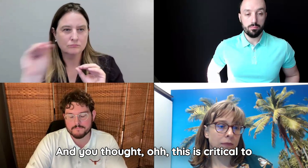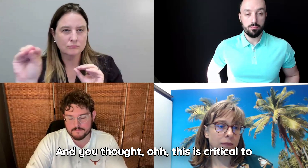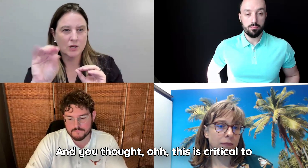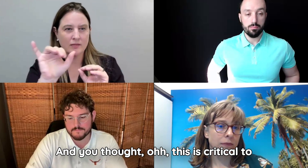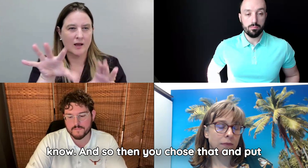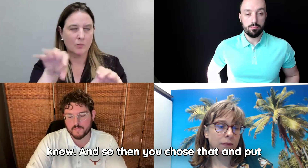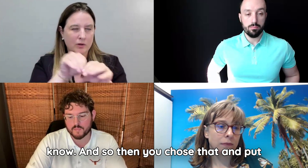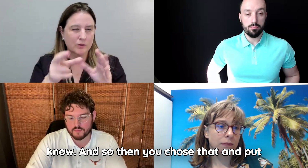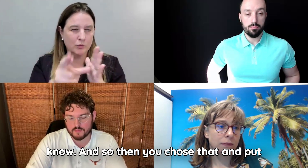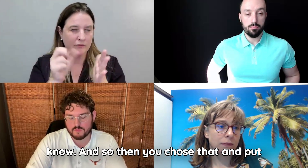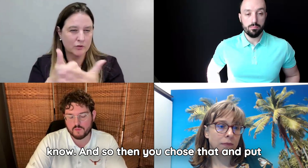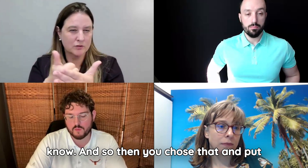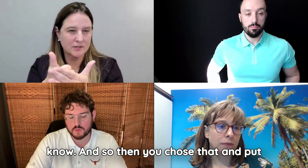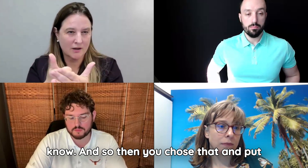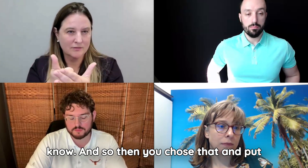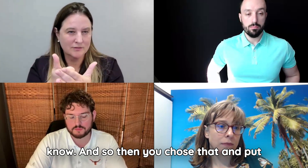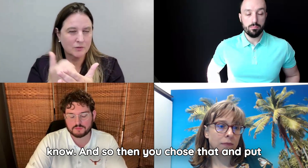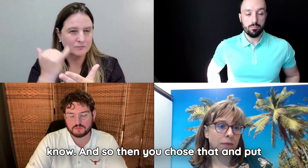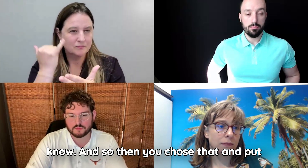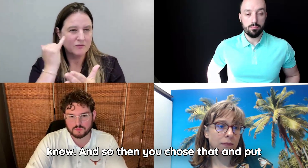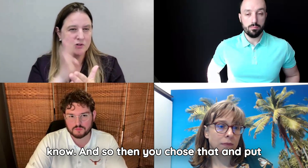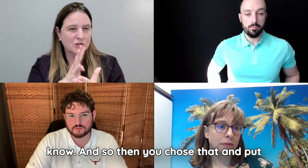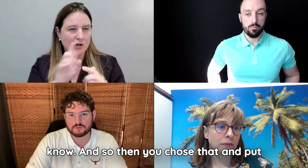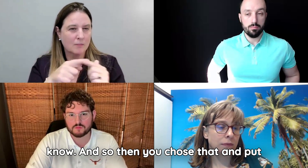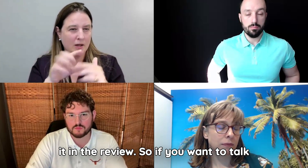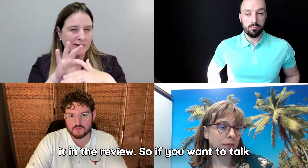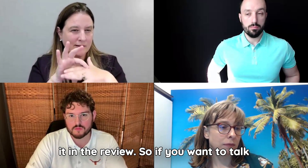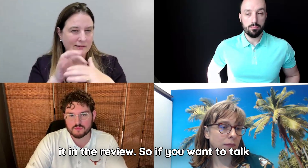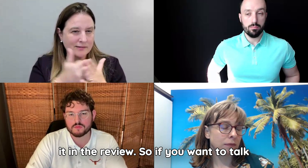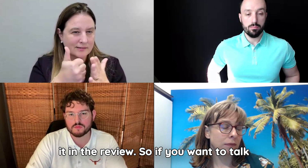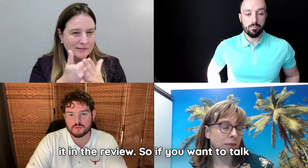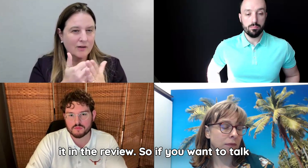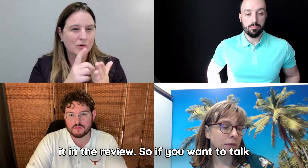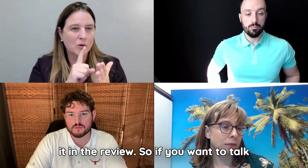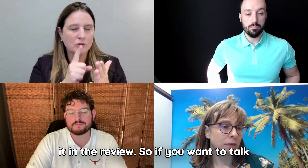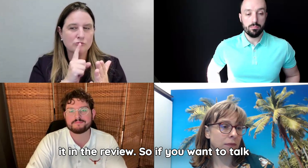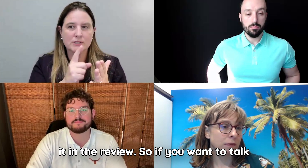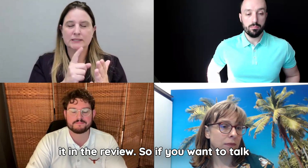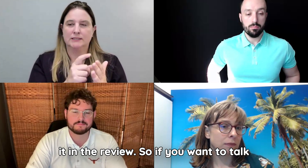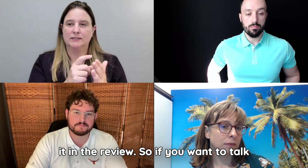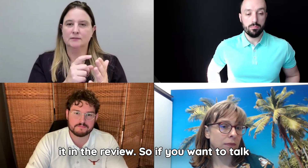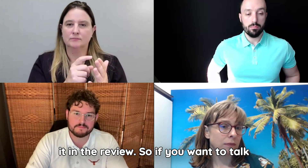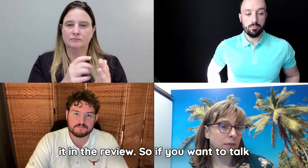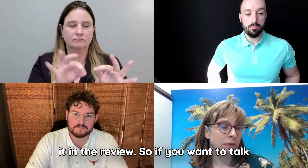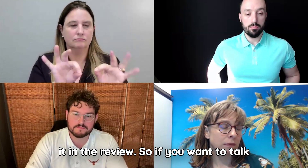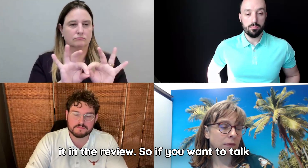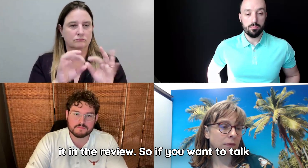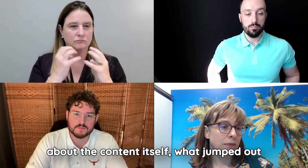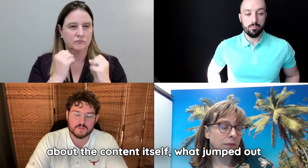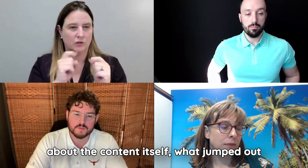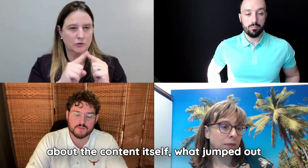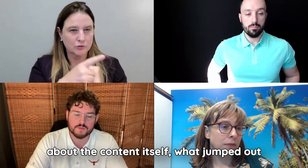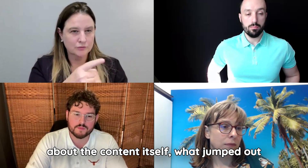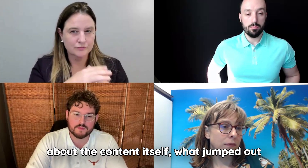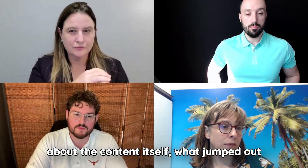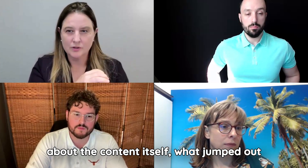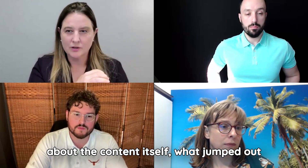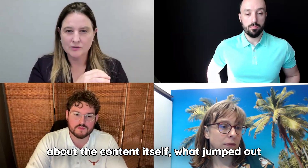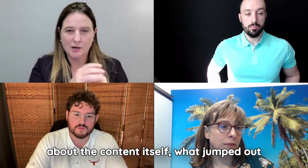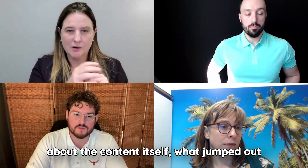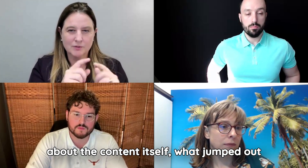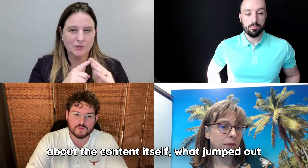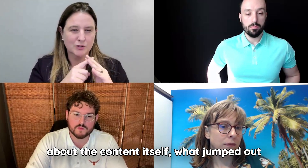you thought, oh, this is critical to know? And so then you chose that and put it in the review. So, if you want to talk about the content